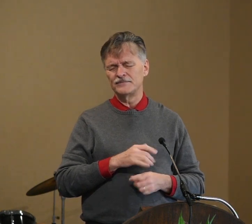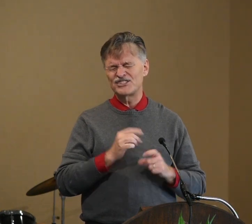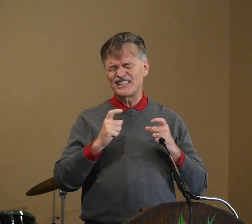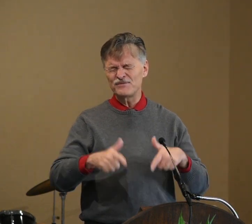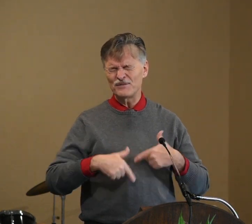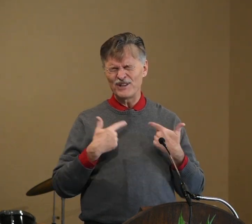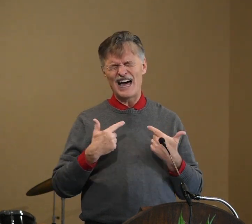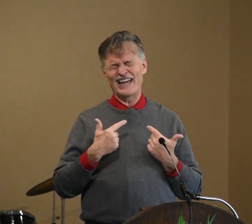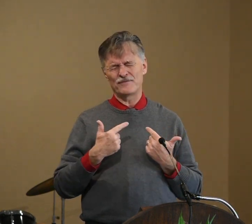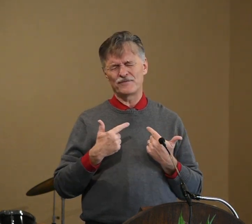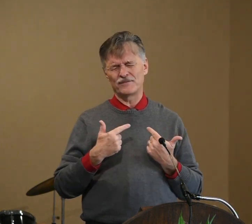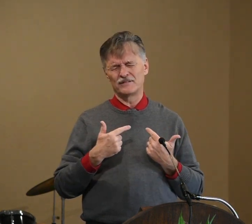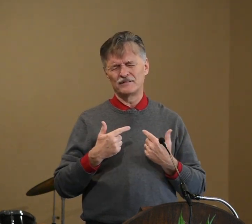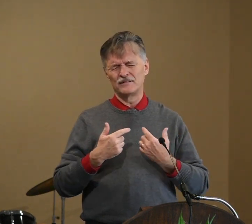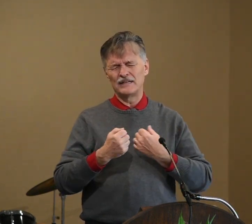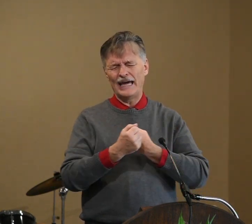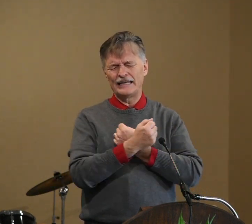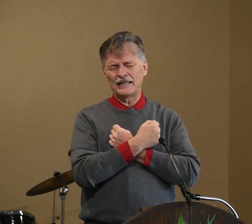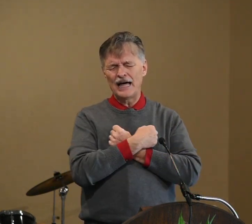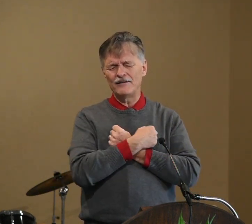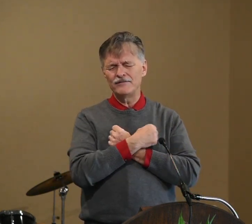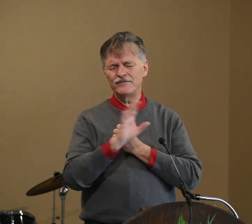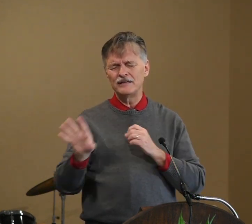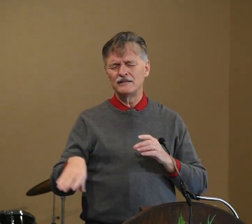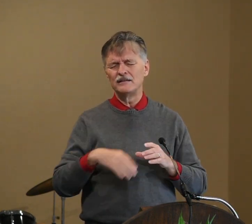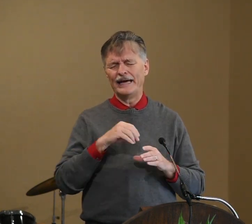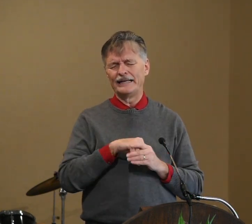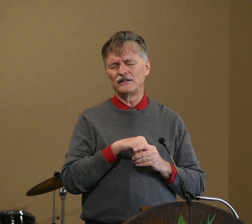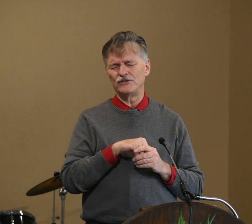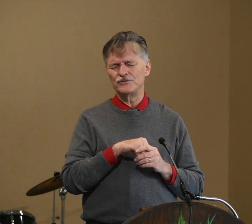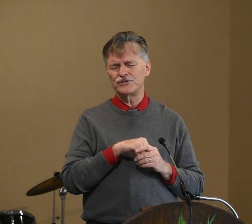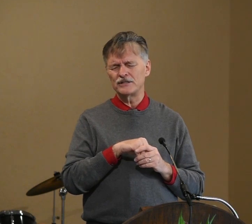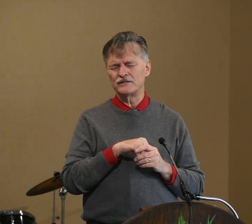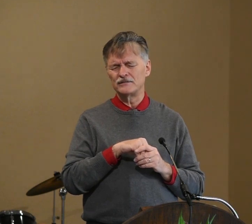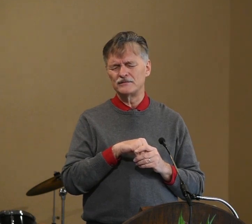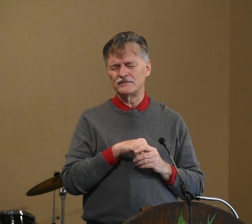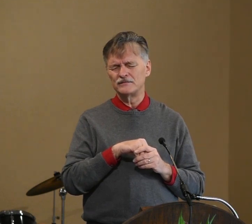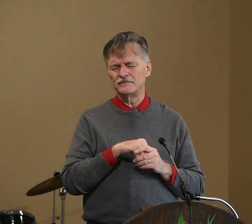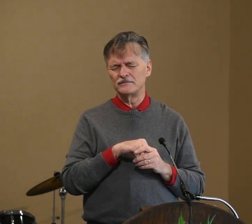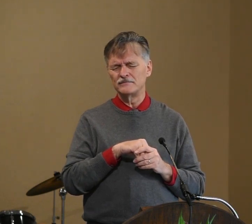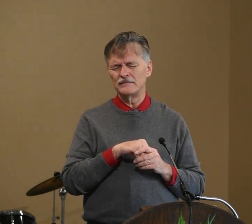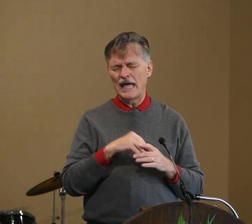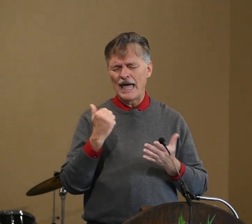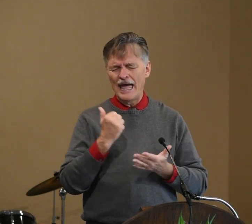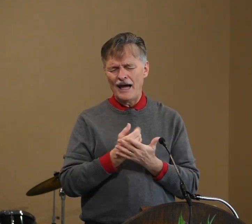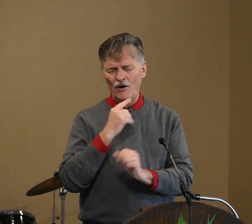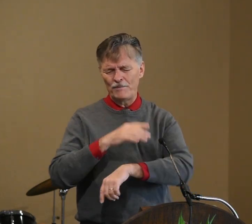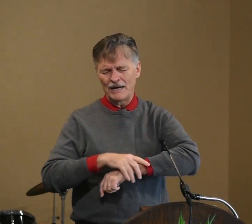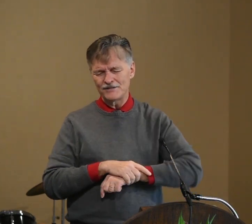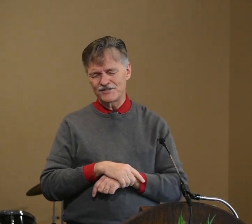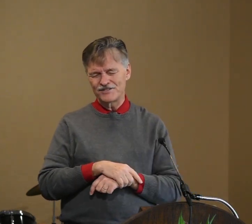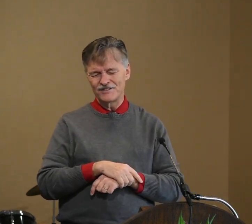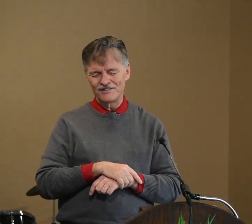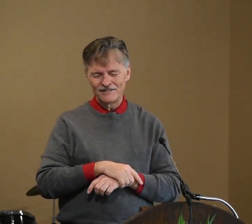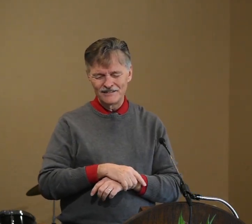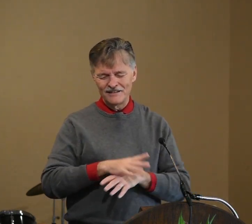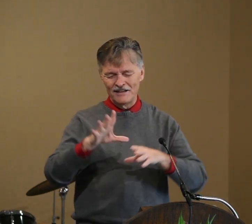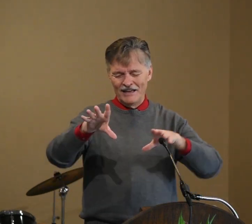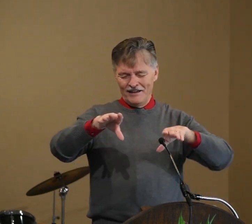this gift of life and love and inclusion. Help us